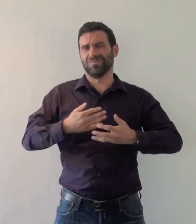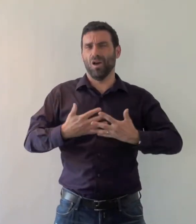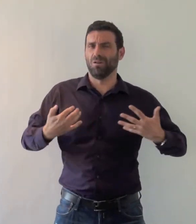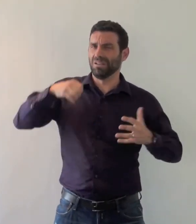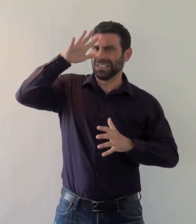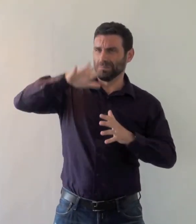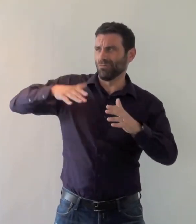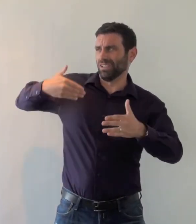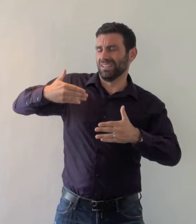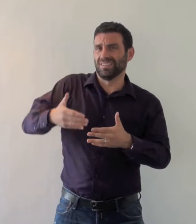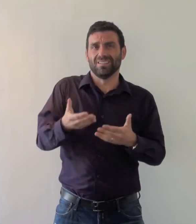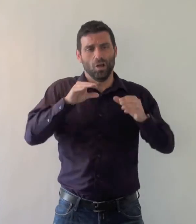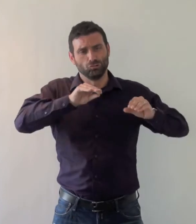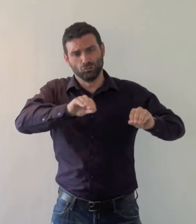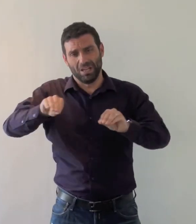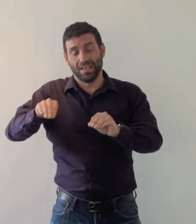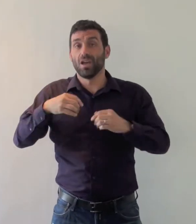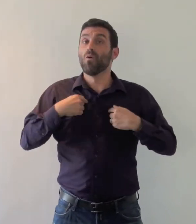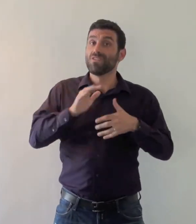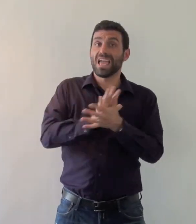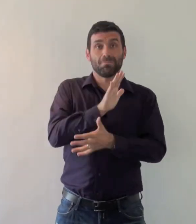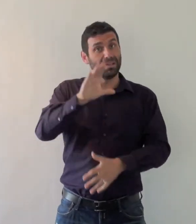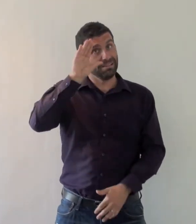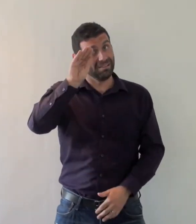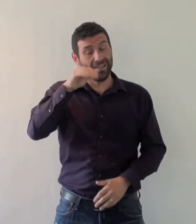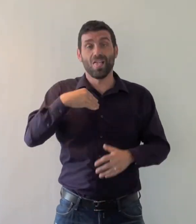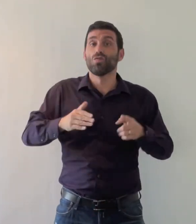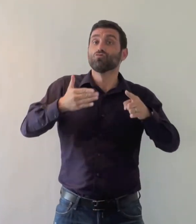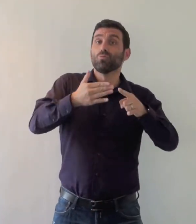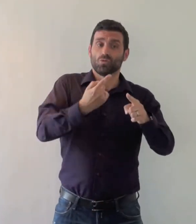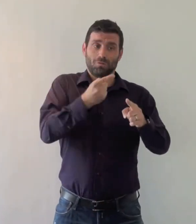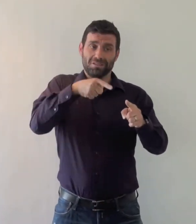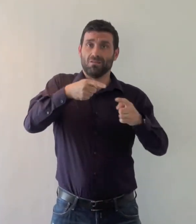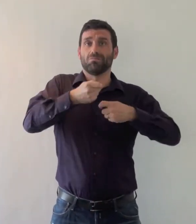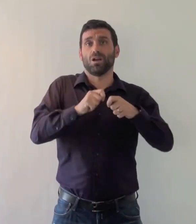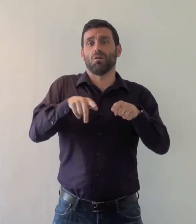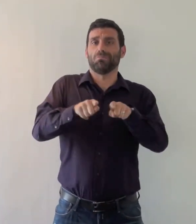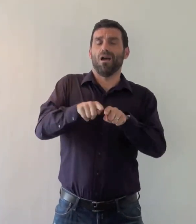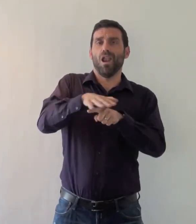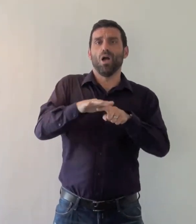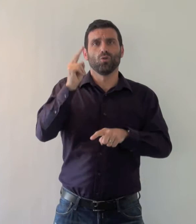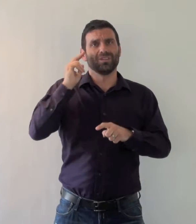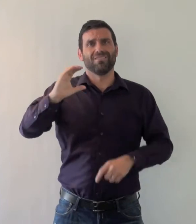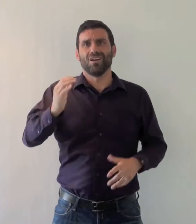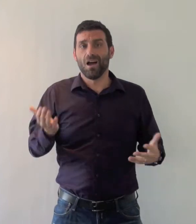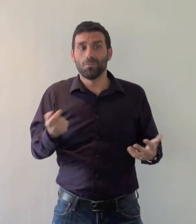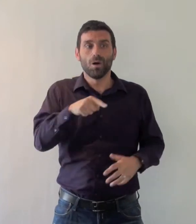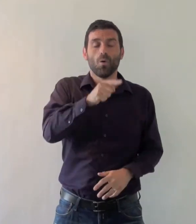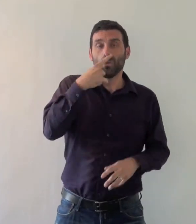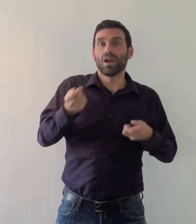CommunityID has a wealth of experience in delivering such training, and we are pleased to say that the Ruberslaw is now becoming a local deaf club, as